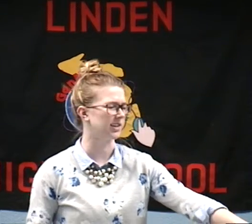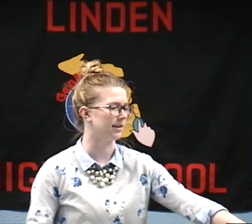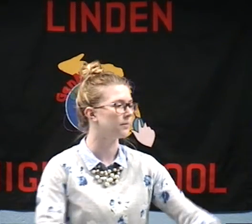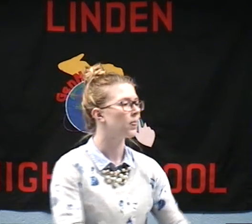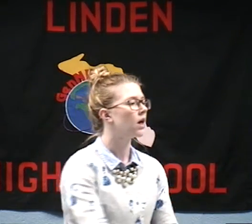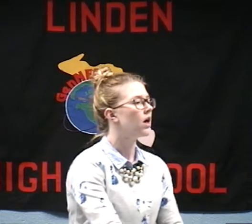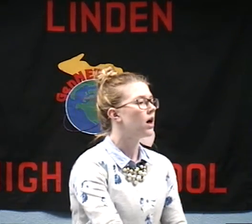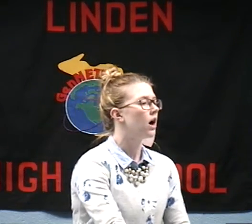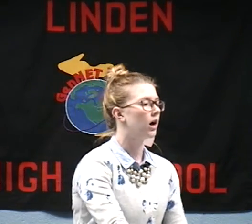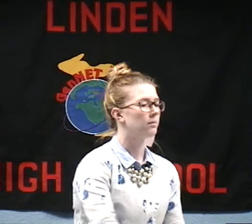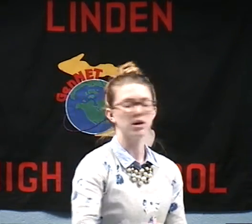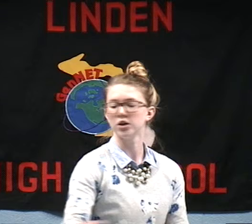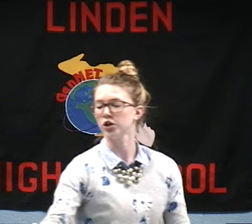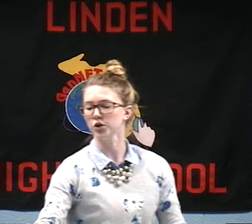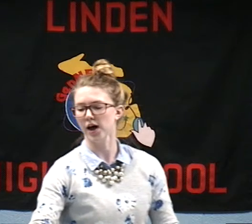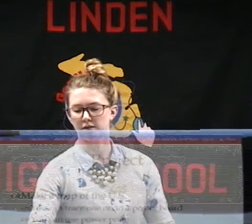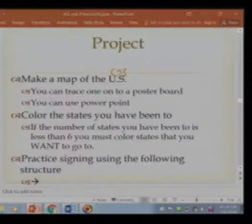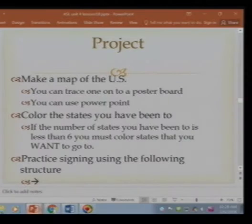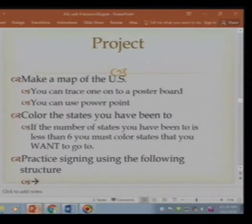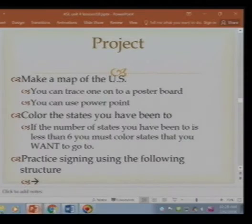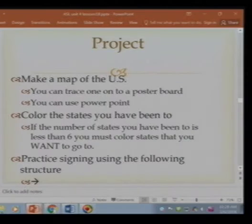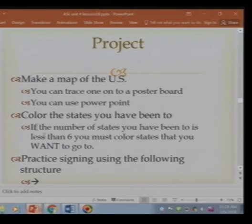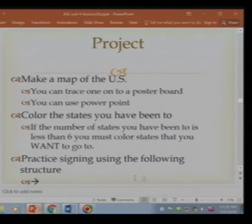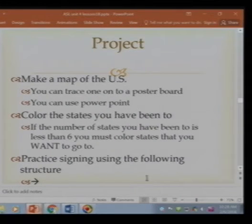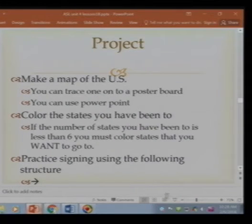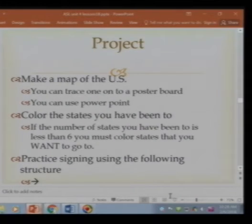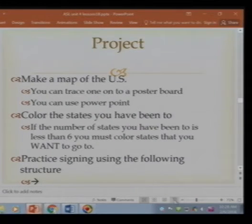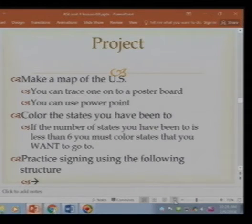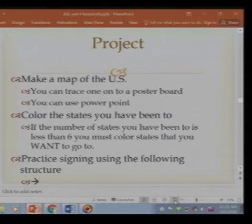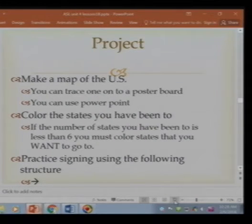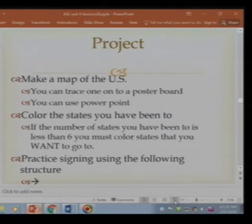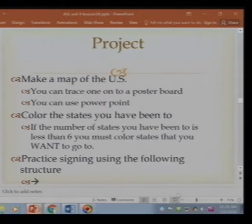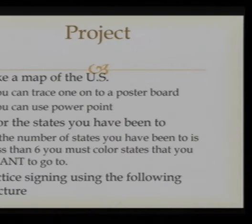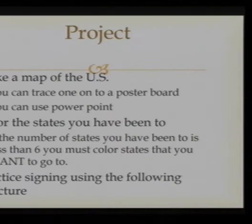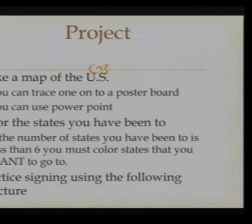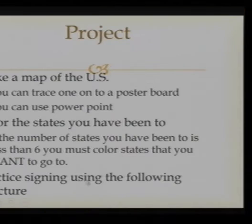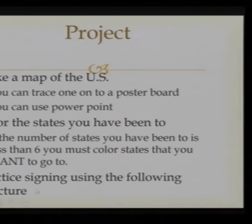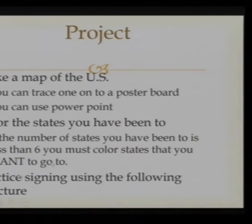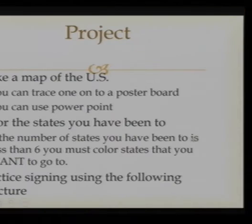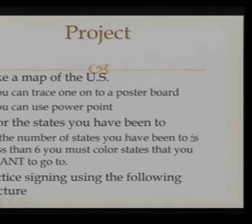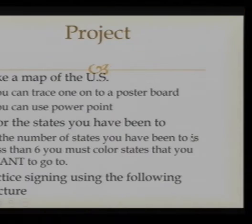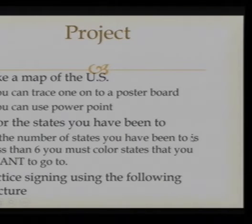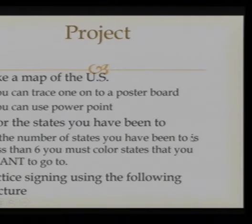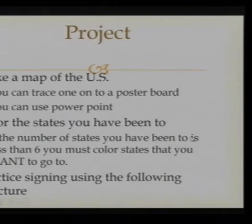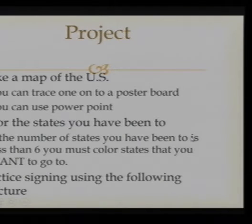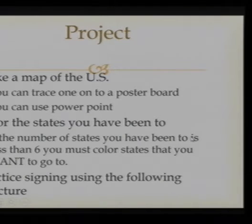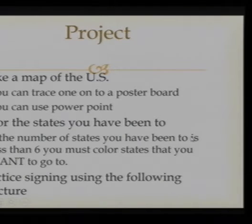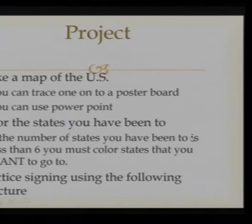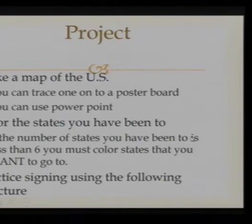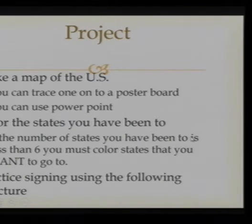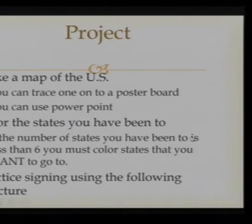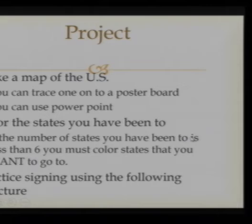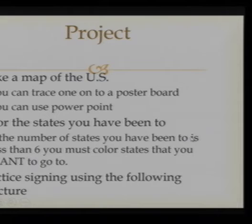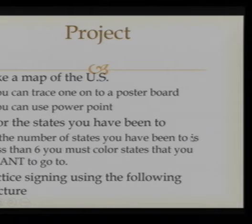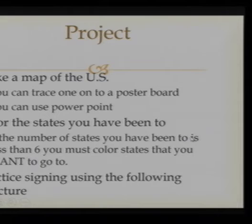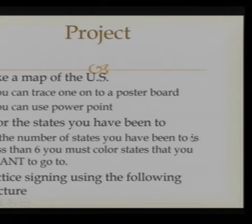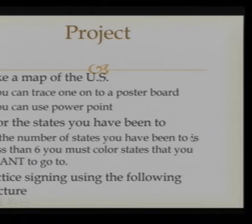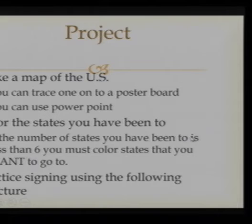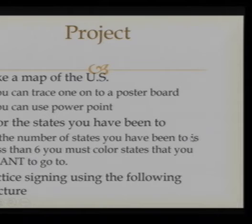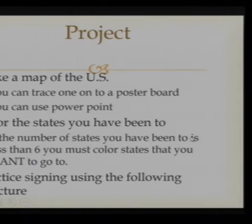easy. You have to pick 6 states, and whether you've been there or not, you are going to tell me you have